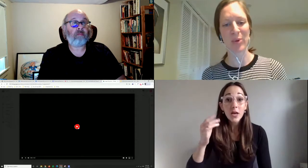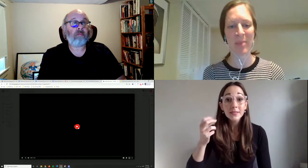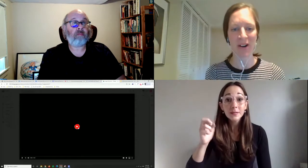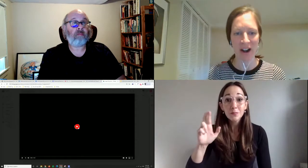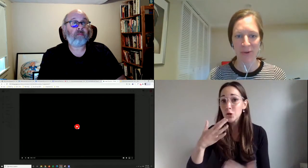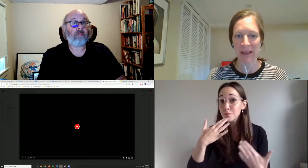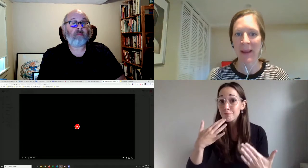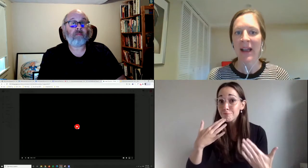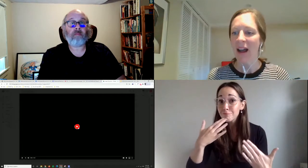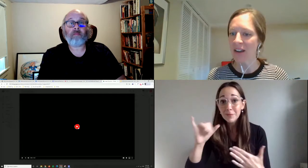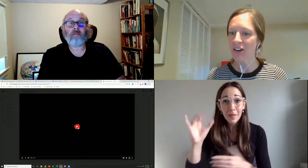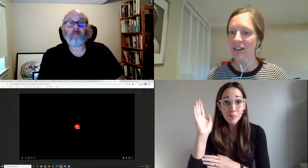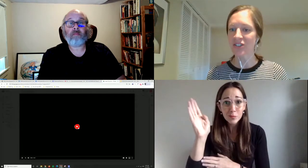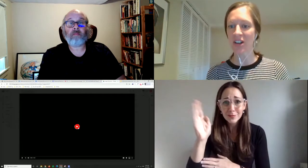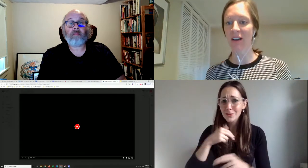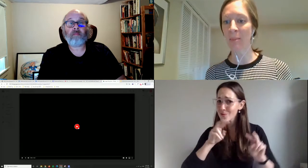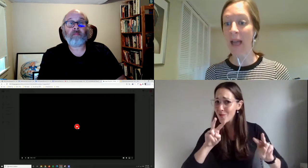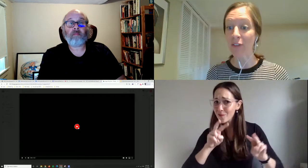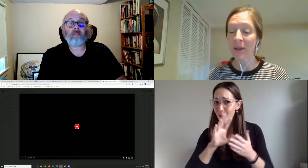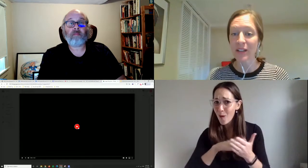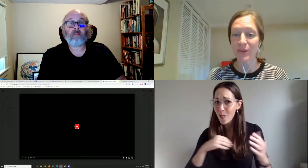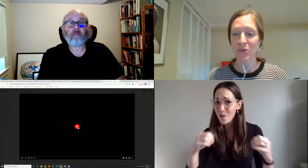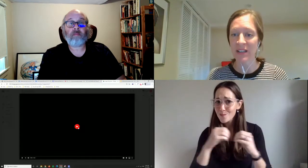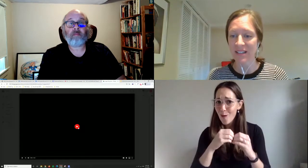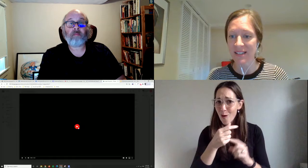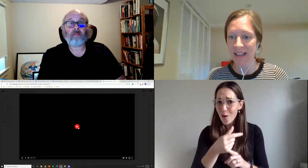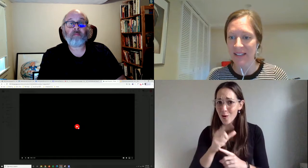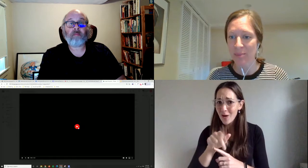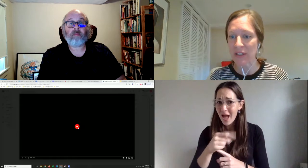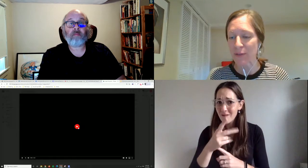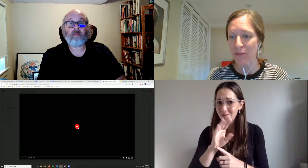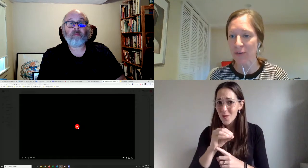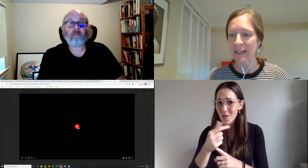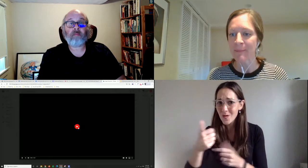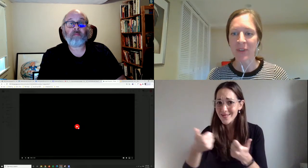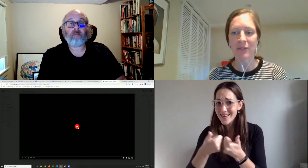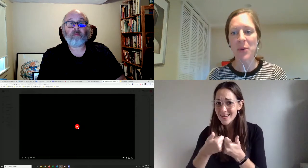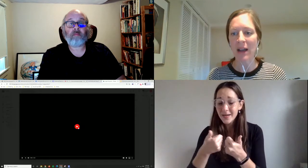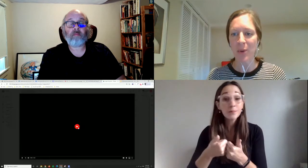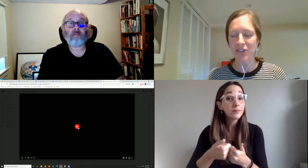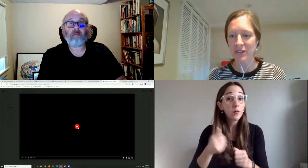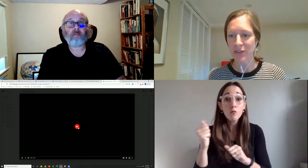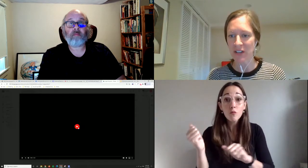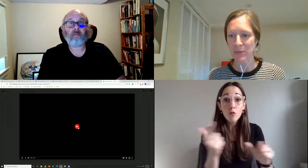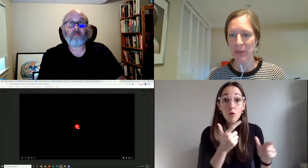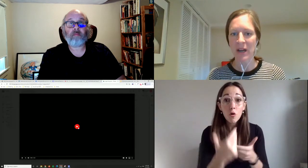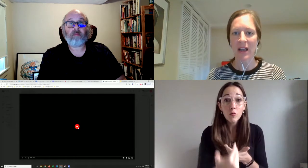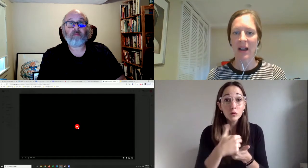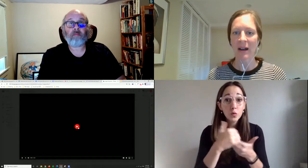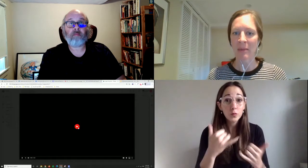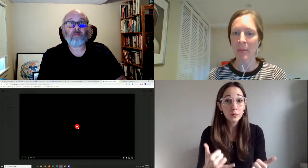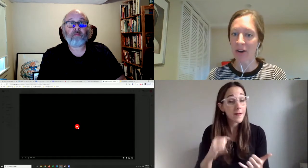to learning more about GraphoGame. I encourage everybody who's joined us today to please feel free, if you have questions for